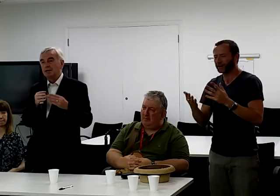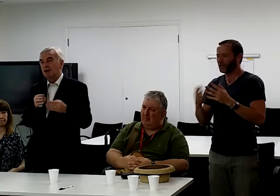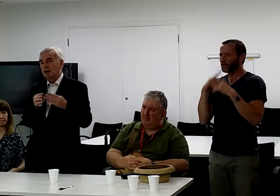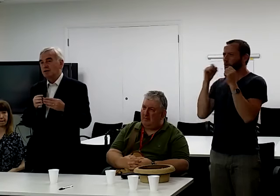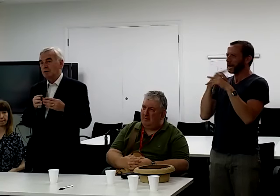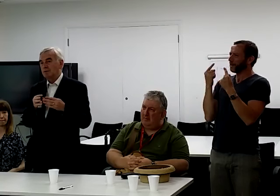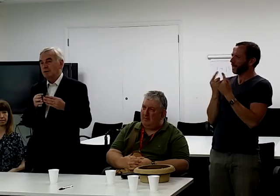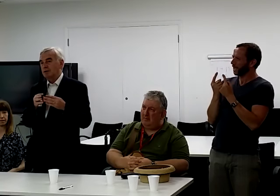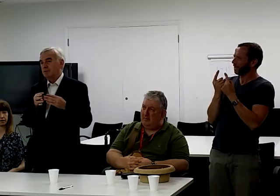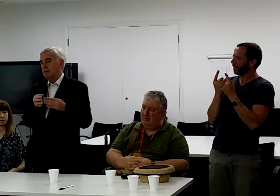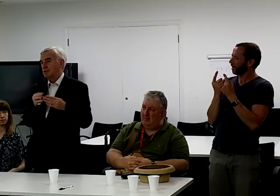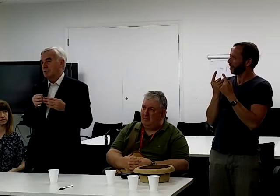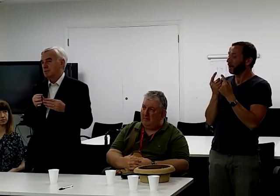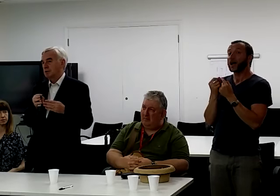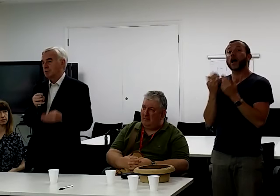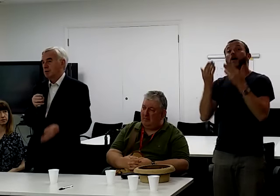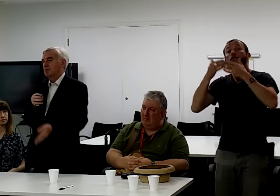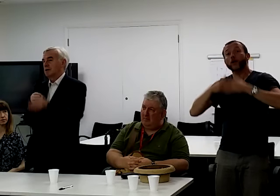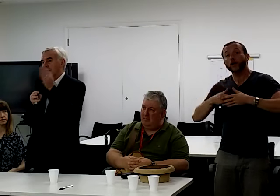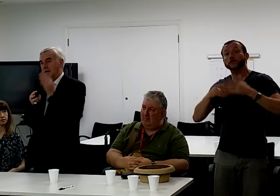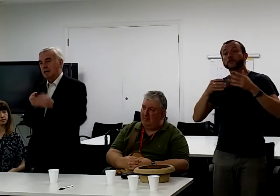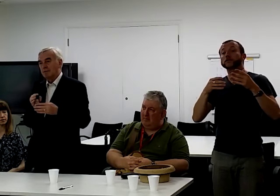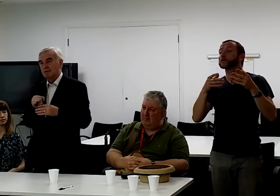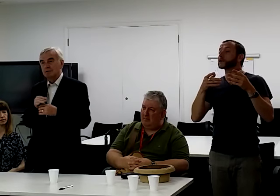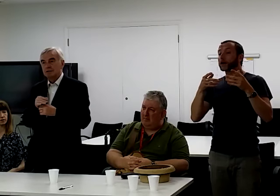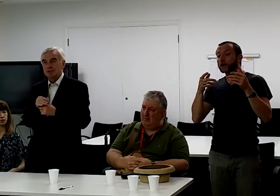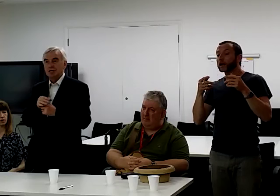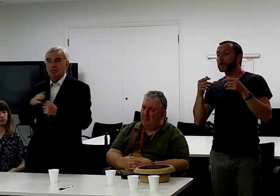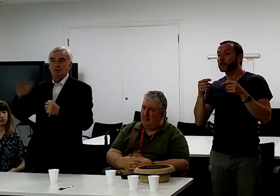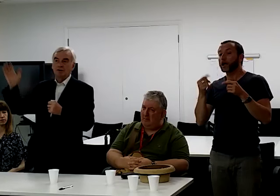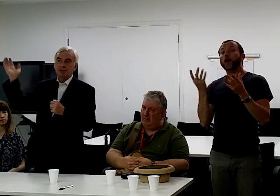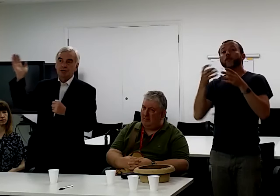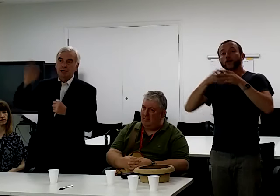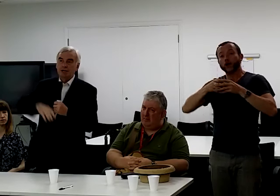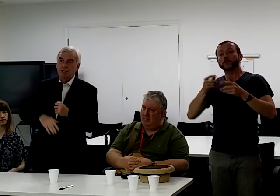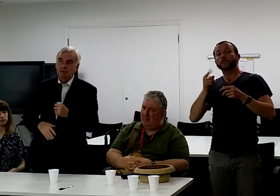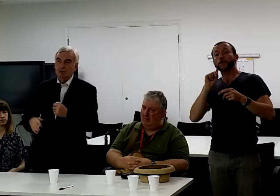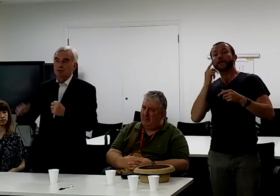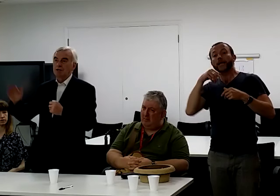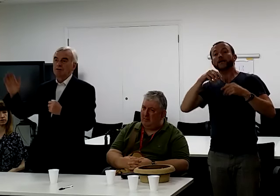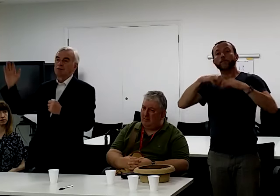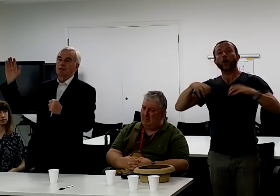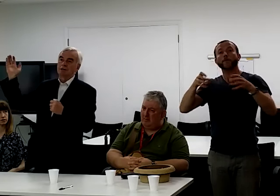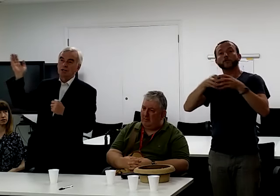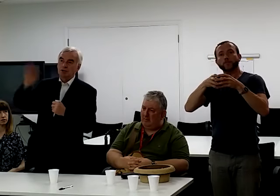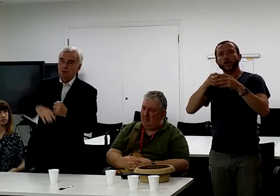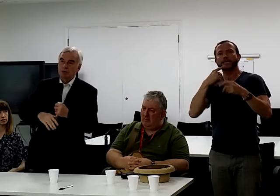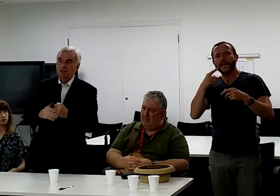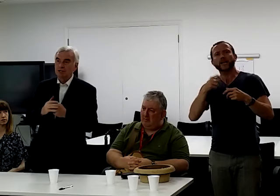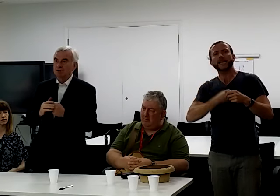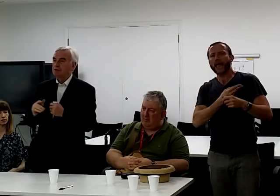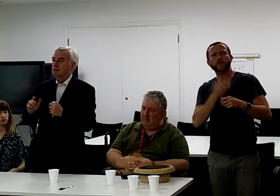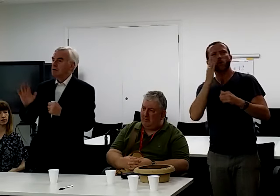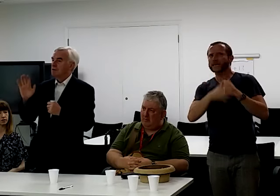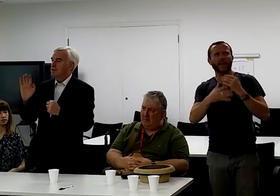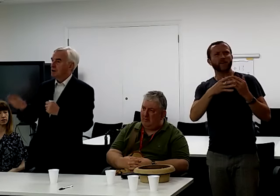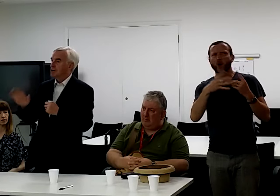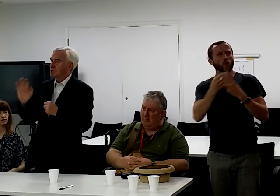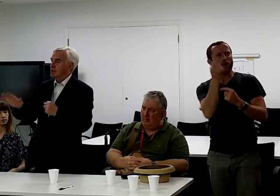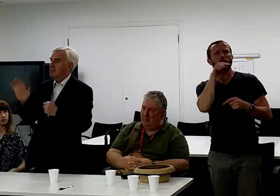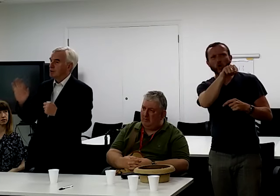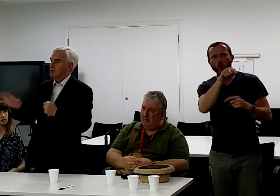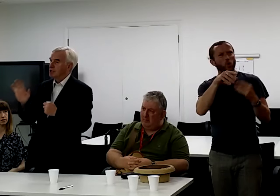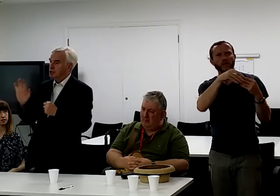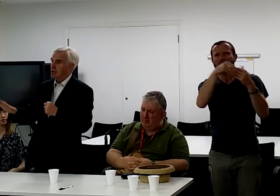the irony of it is that on the night when in the parliamentary Labour Party people were getting up to say you've got to stand down because we'll never win an election with you, etc.,